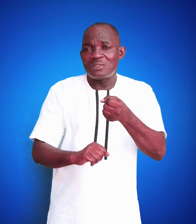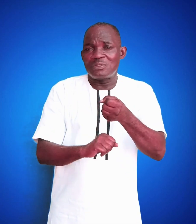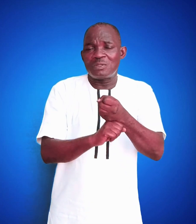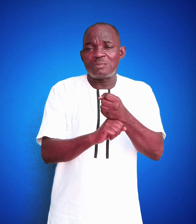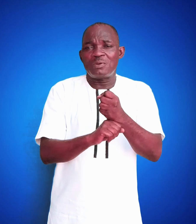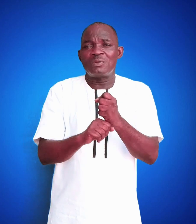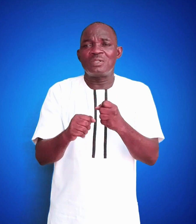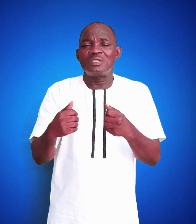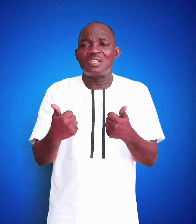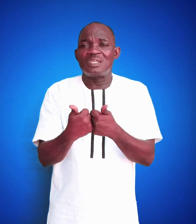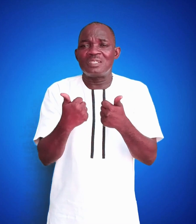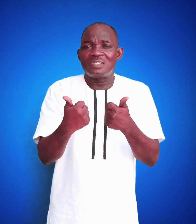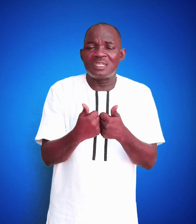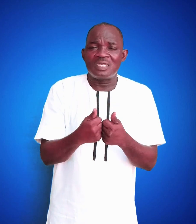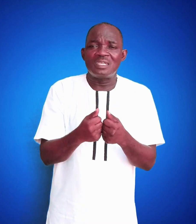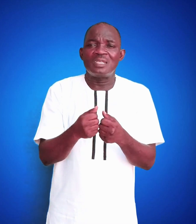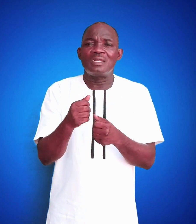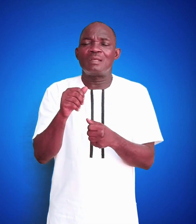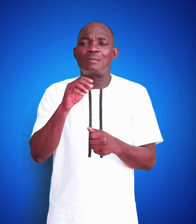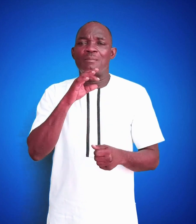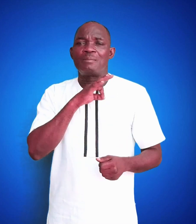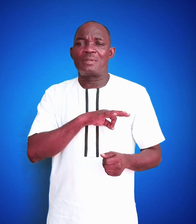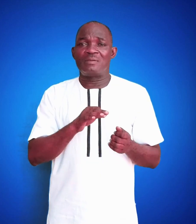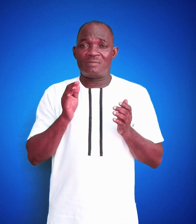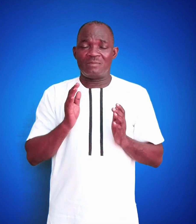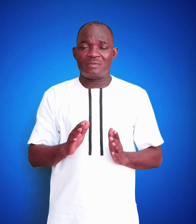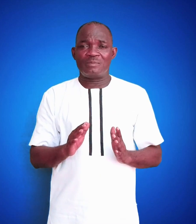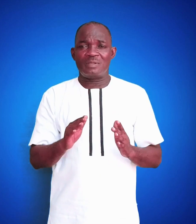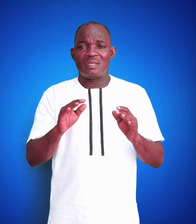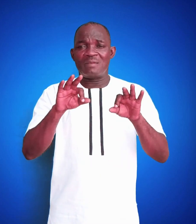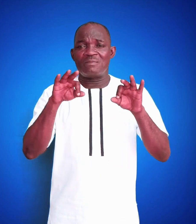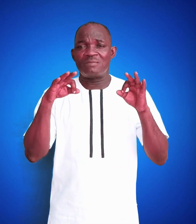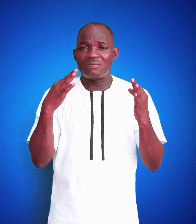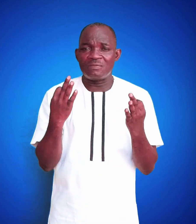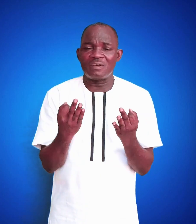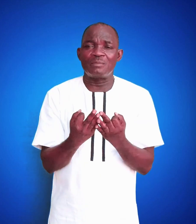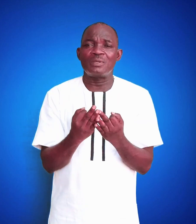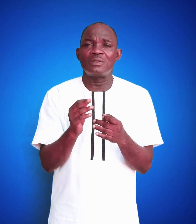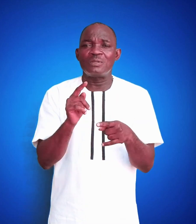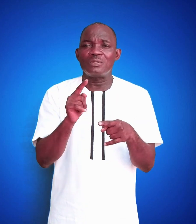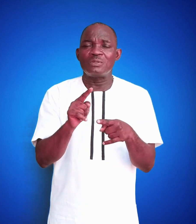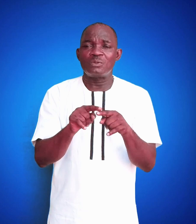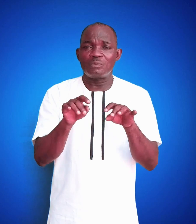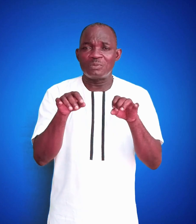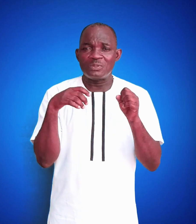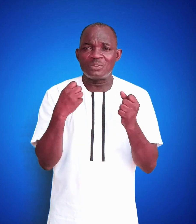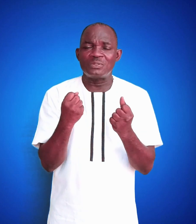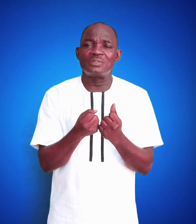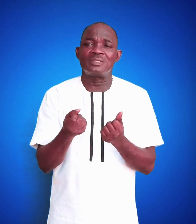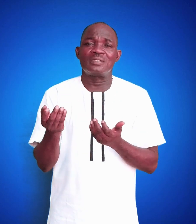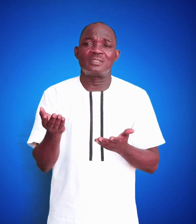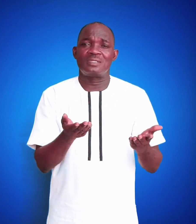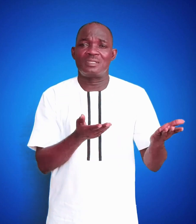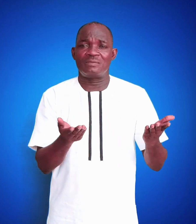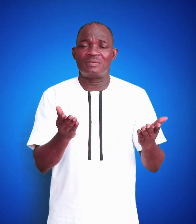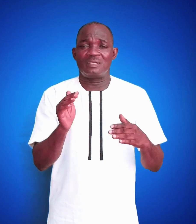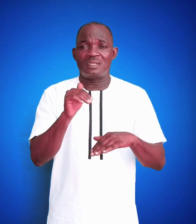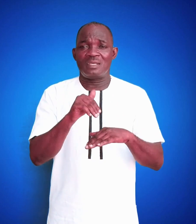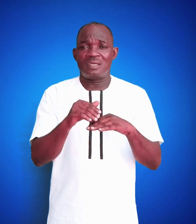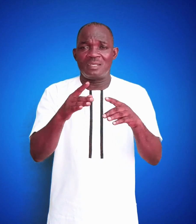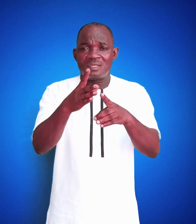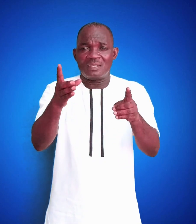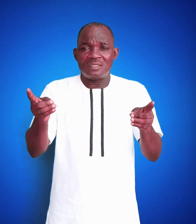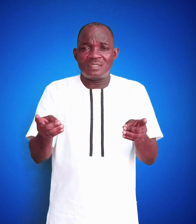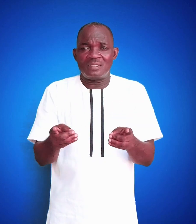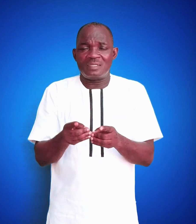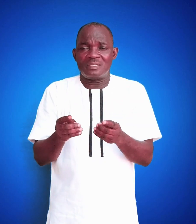the linkage of beneficiary households to social services at the